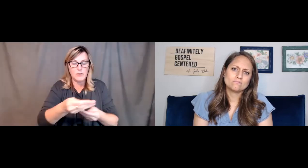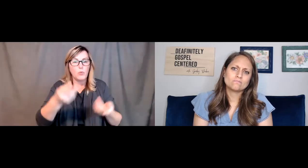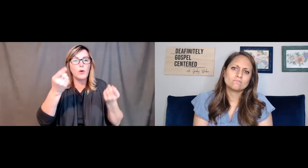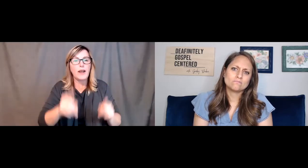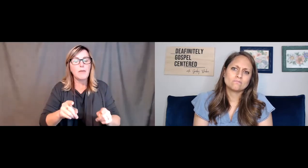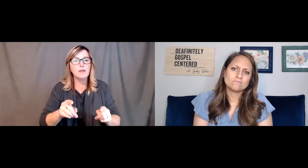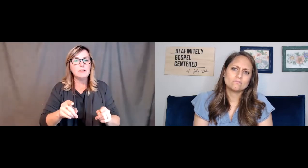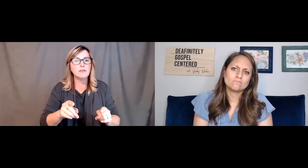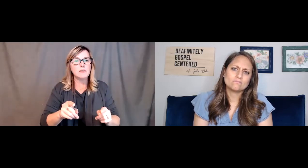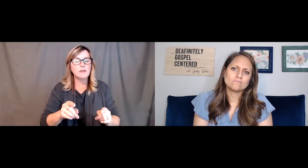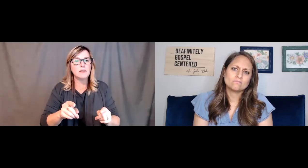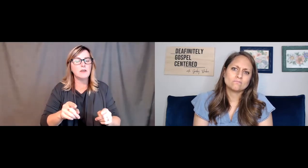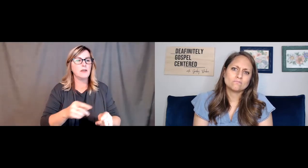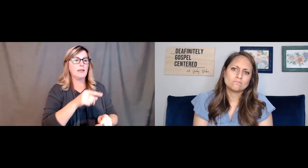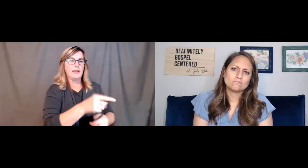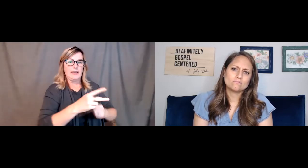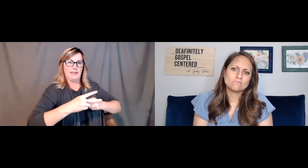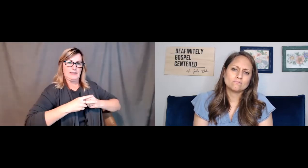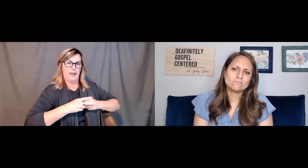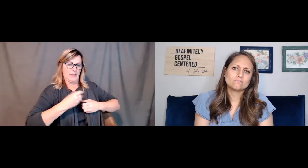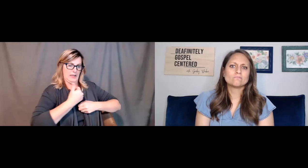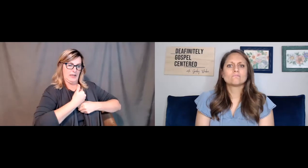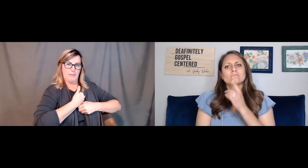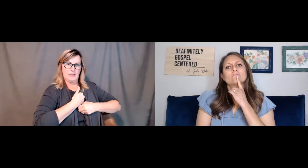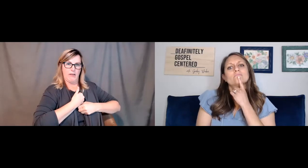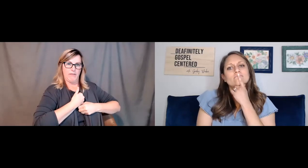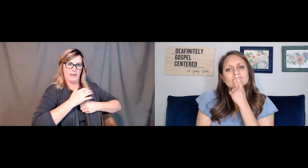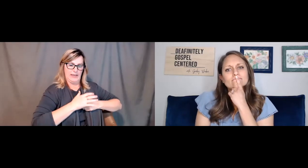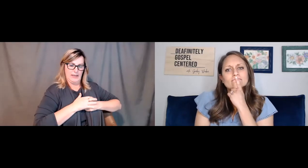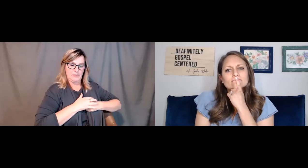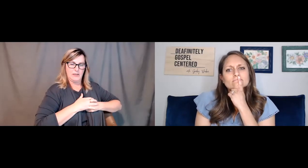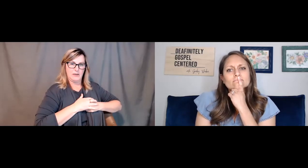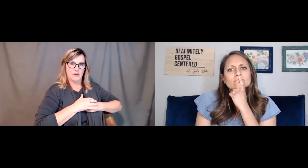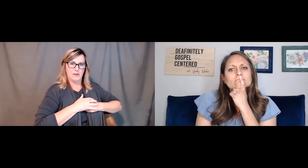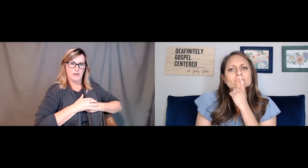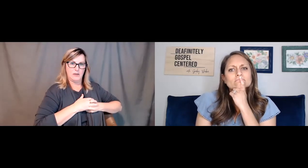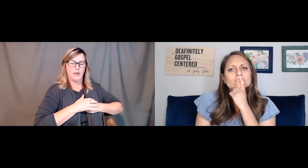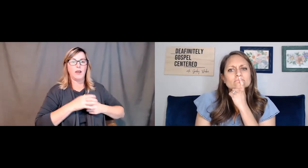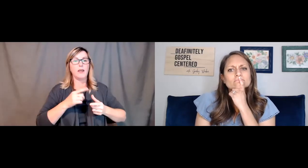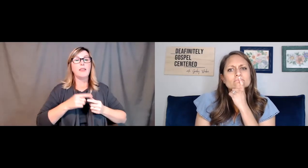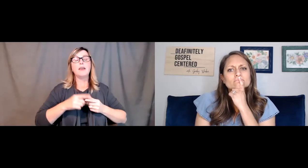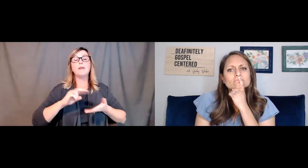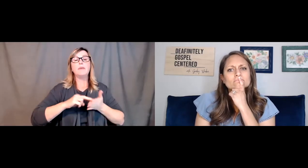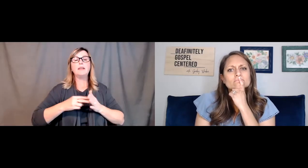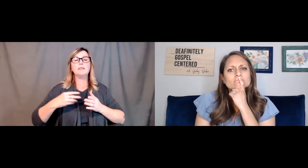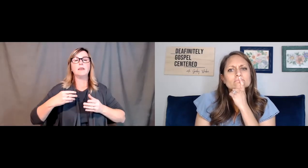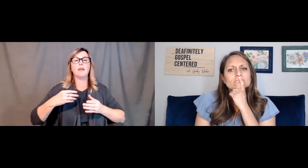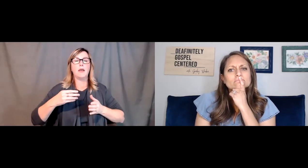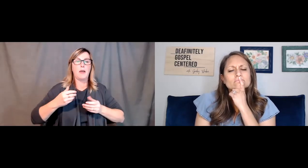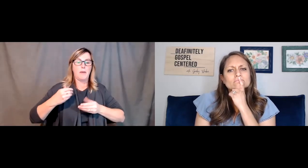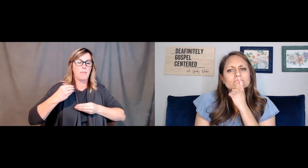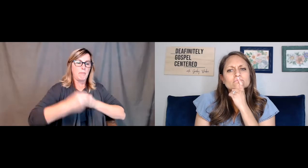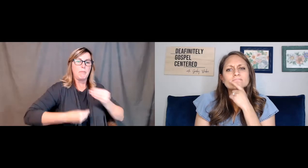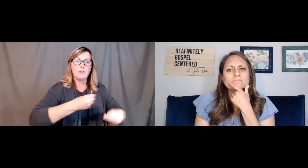so let's say that person's so fearful that they stop investing their gifts and they keep them to themselves.